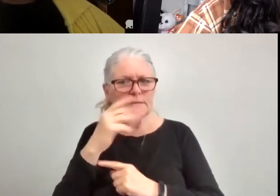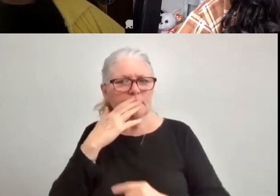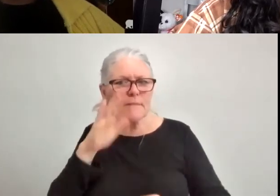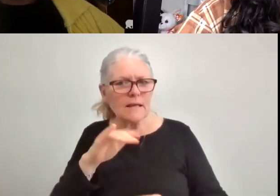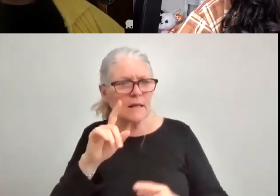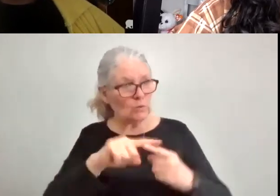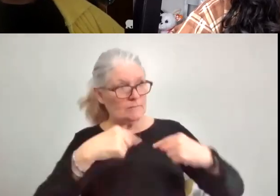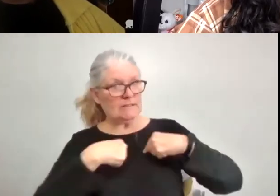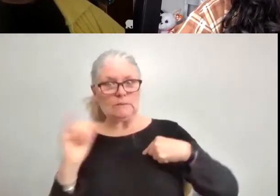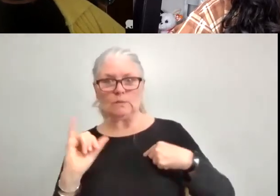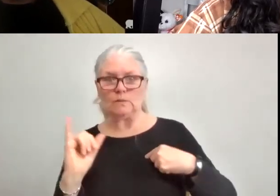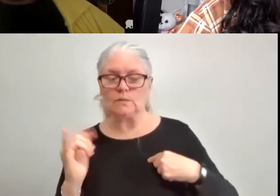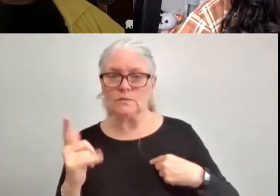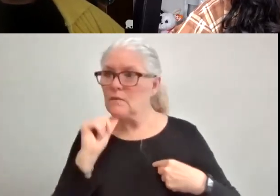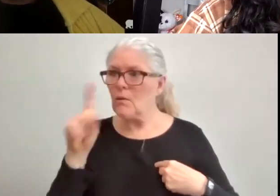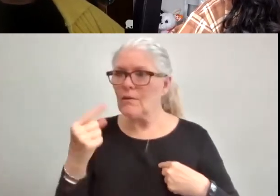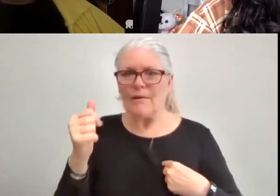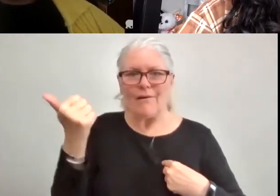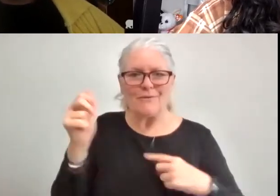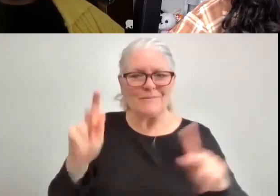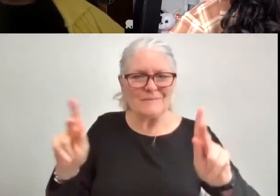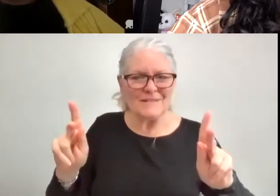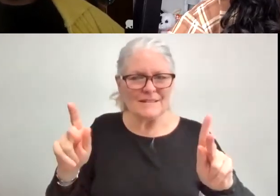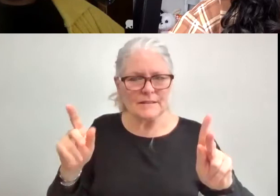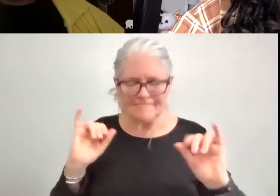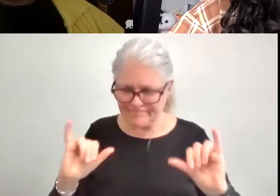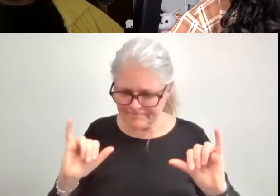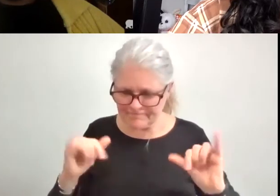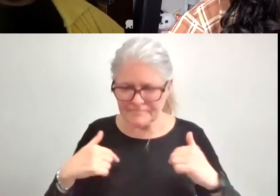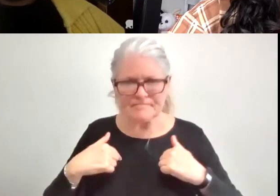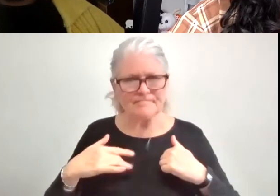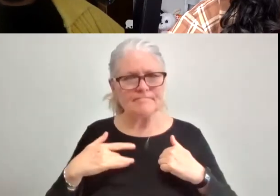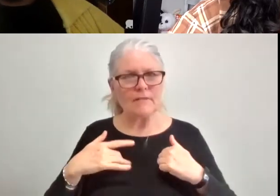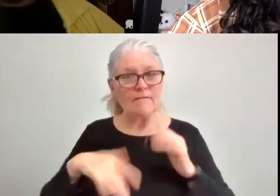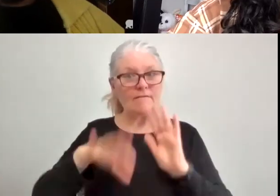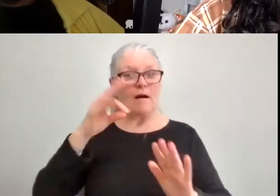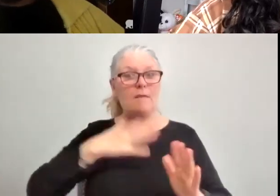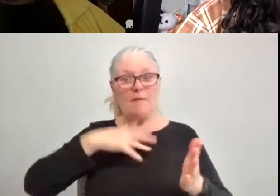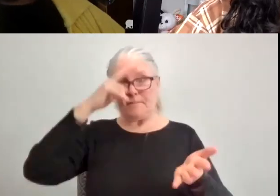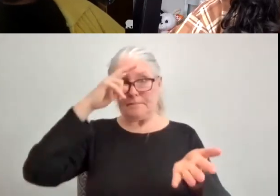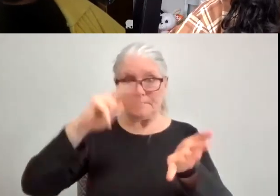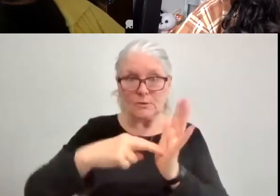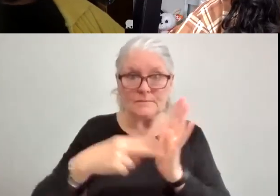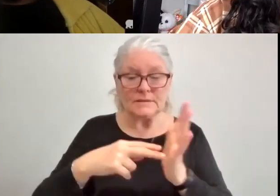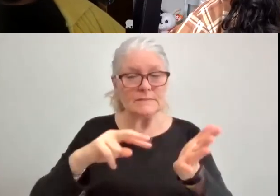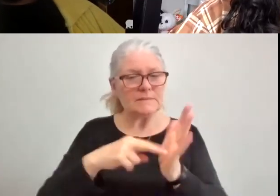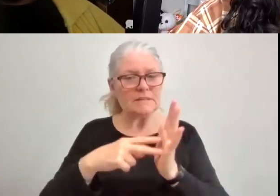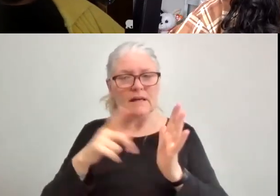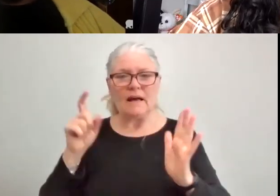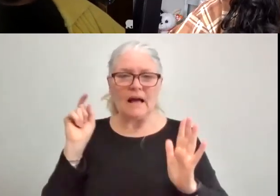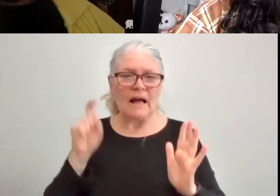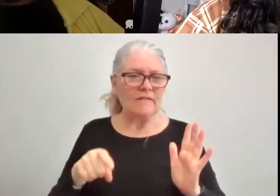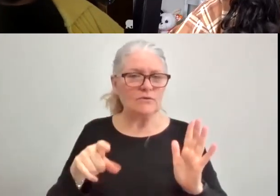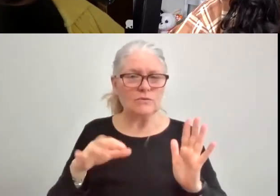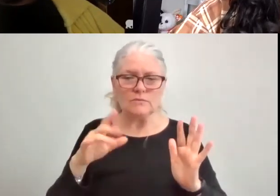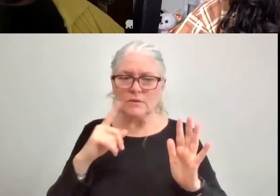And I thought that finding my purpose meant like throwing myself onto the coals, the scorching hot